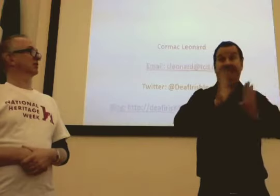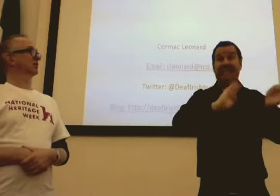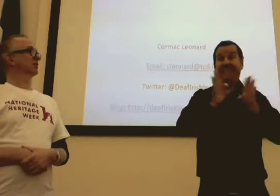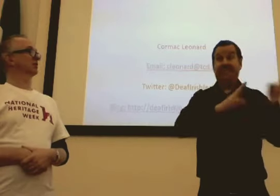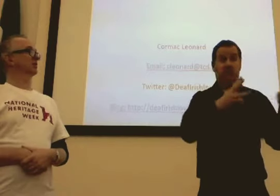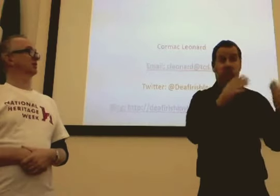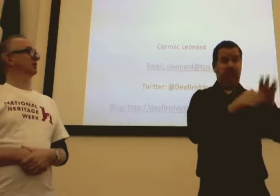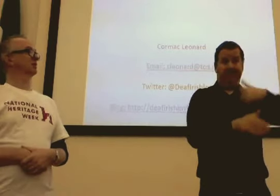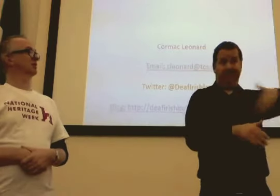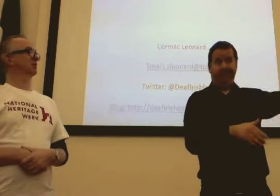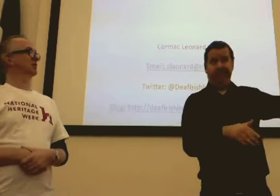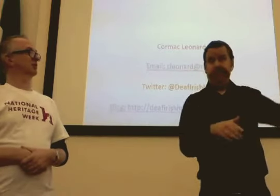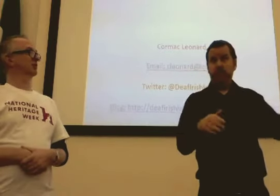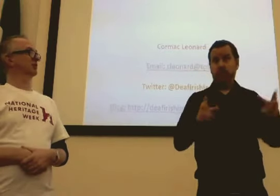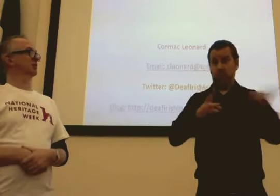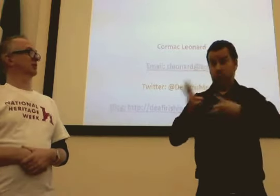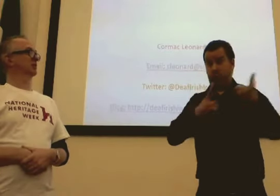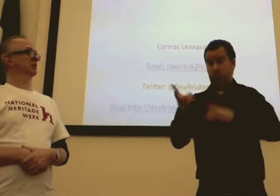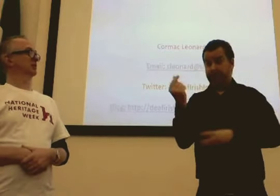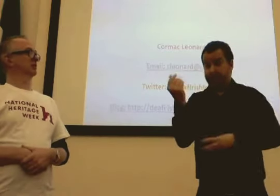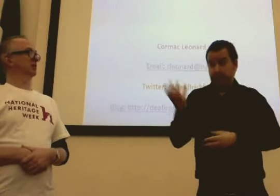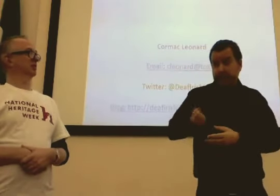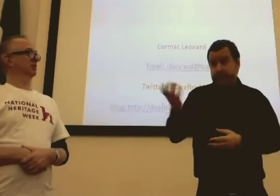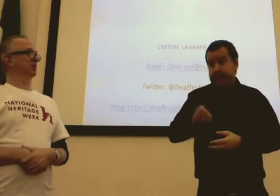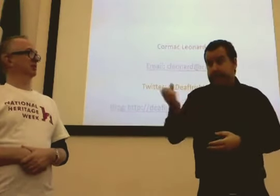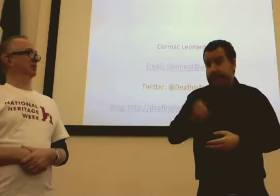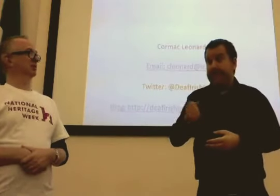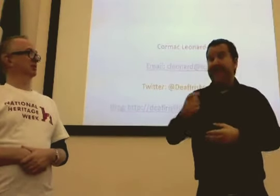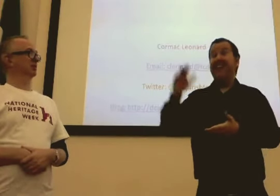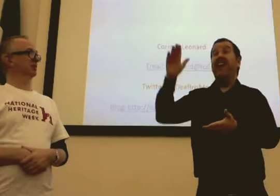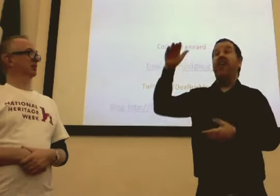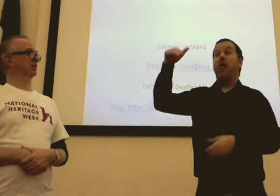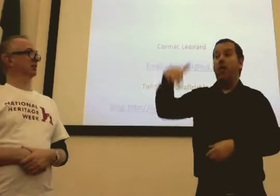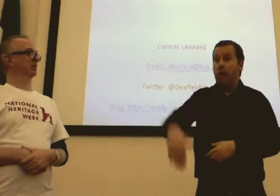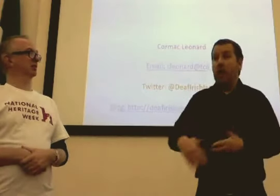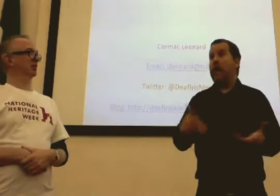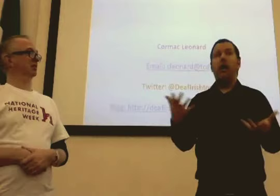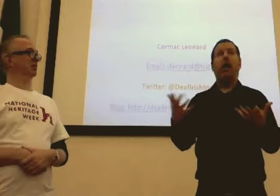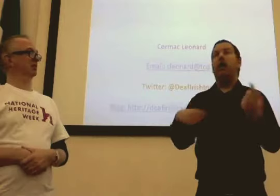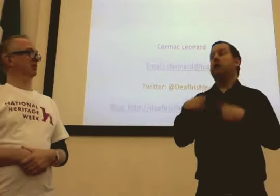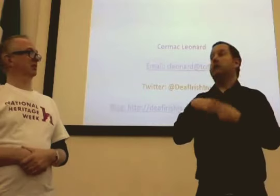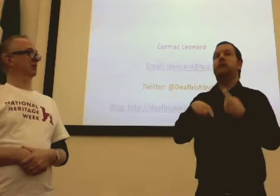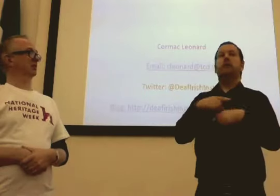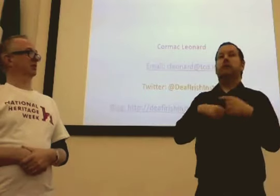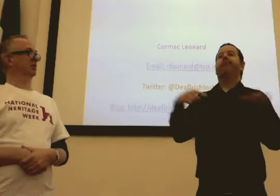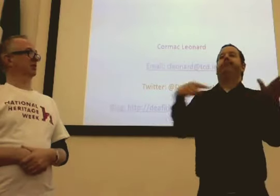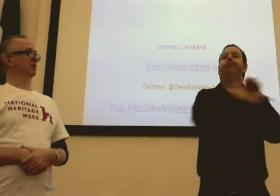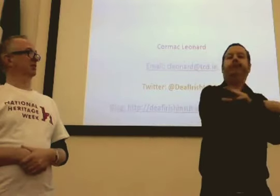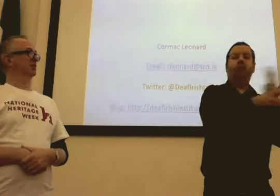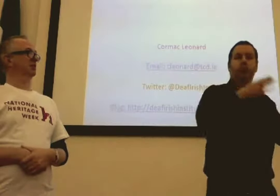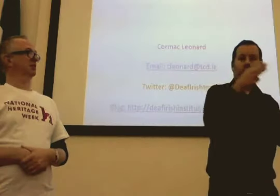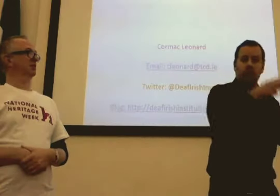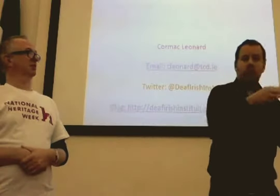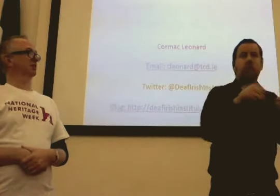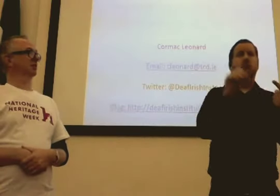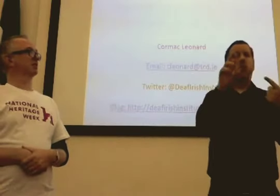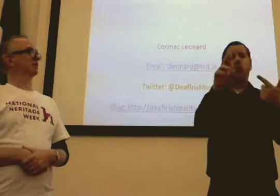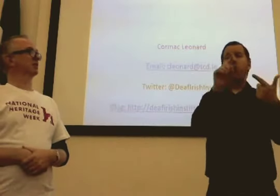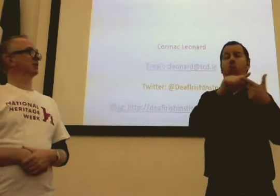sometimes it'd be busy and they'd have plenty of work. Other times, the workload would go down and then they have no